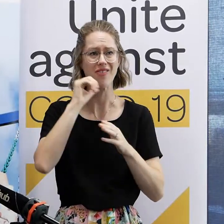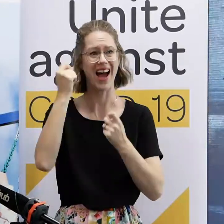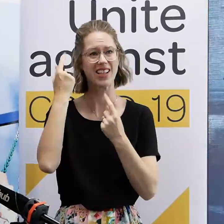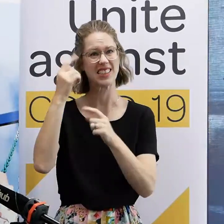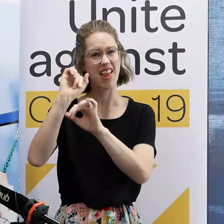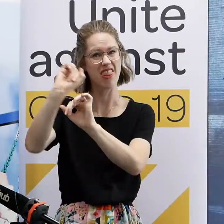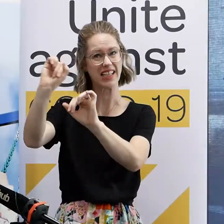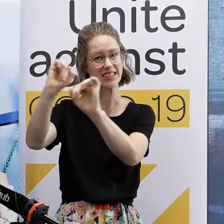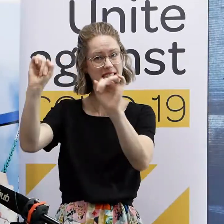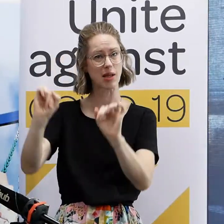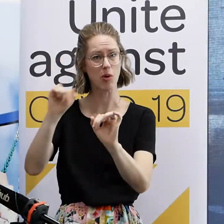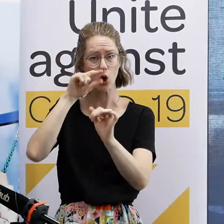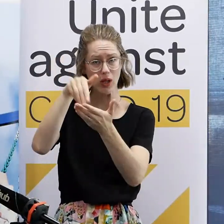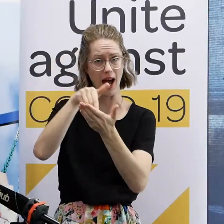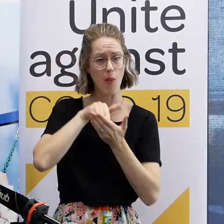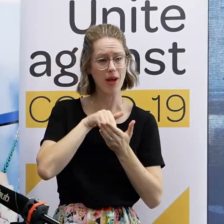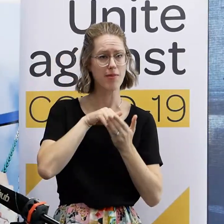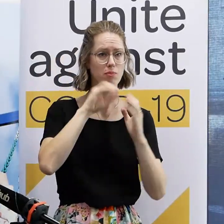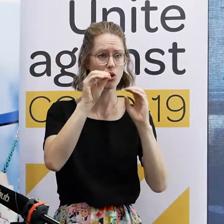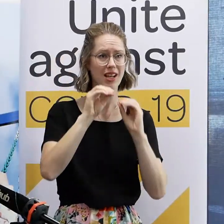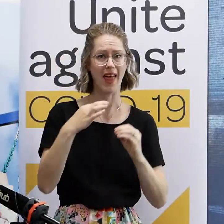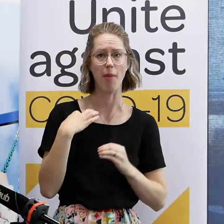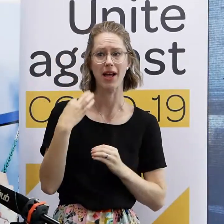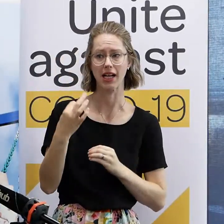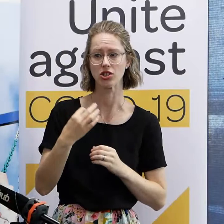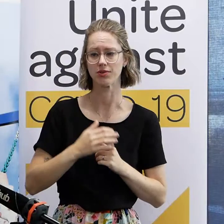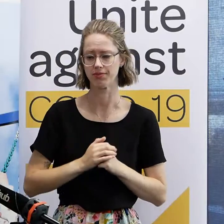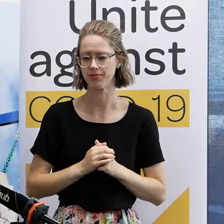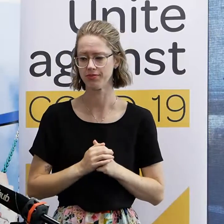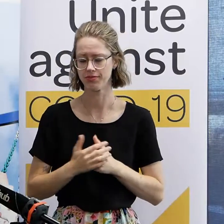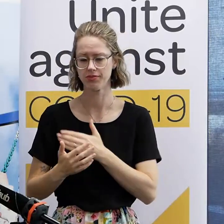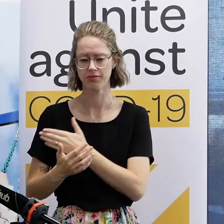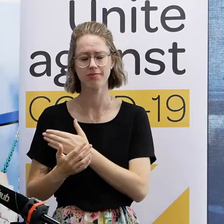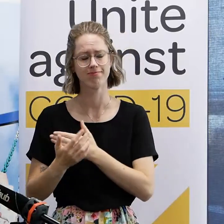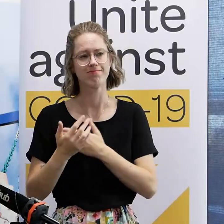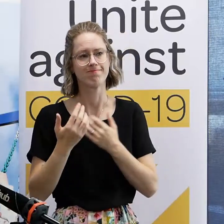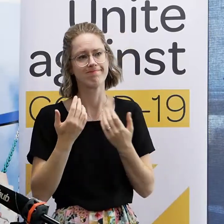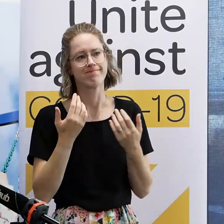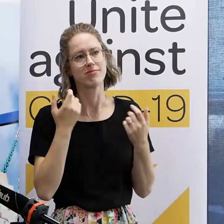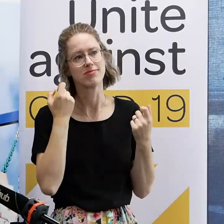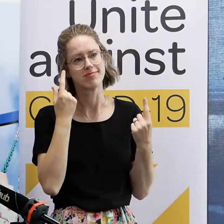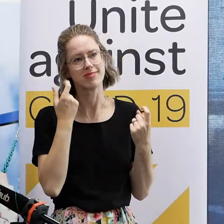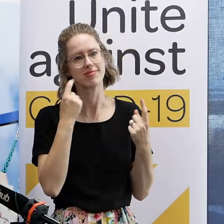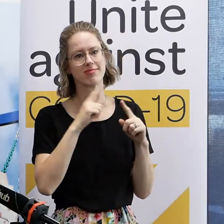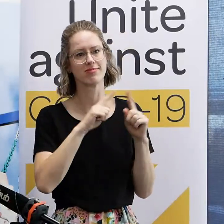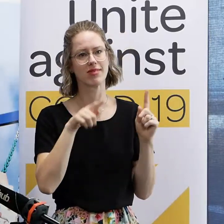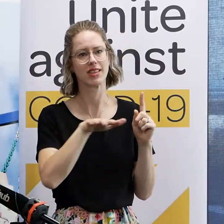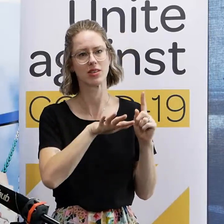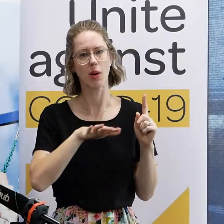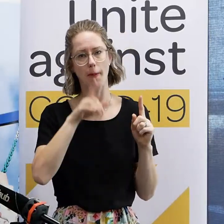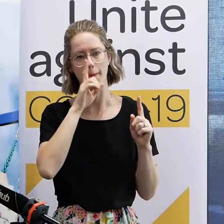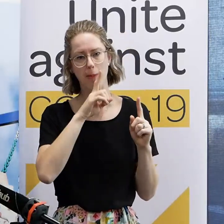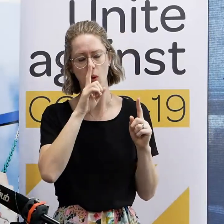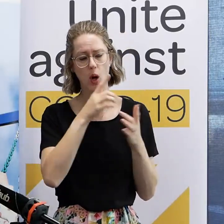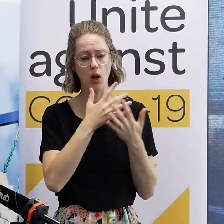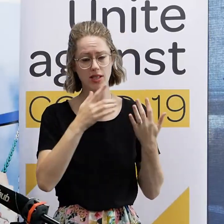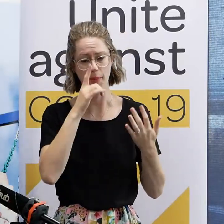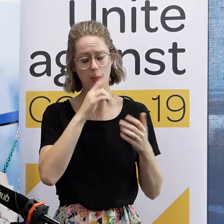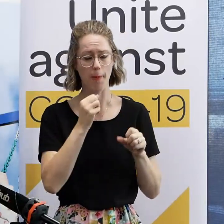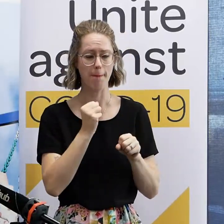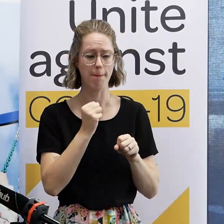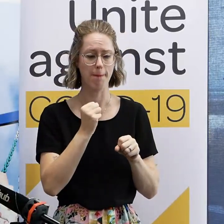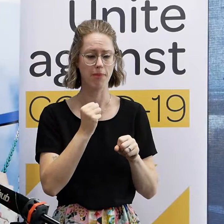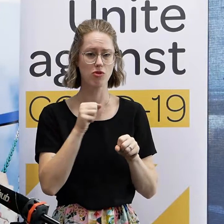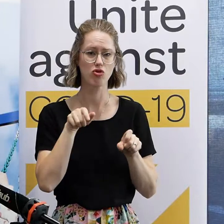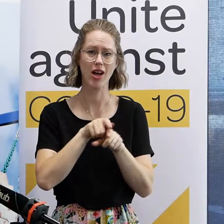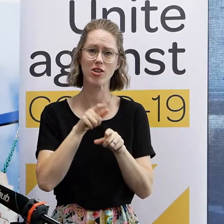you make your decision? So yeah, I mean, we are sympathetic to all the situations for people. A lot of the people that are making these